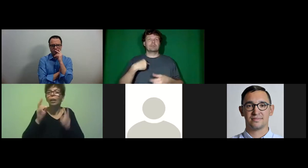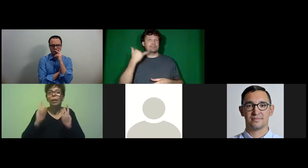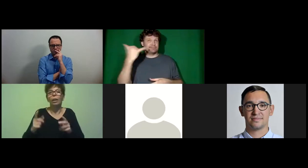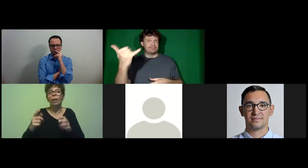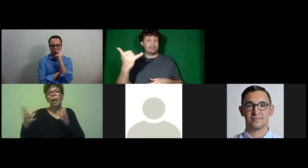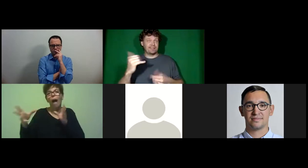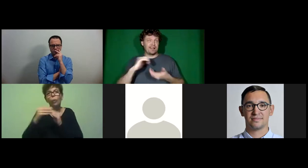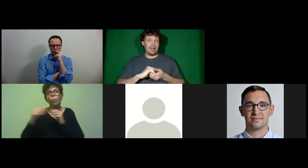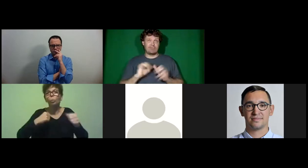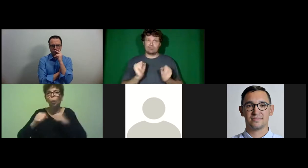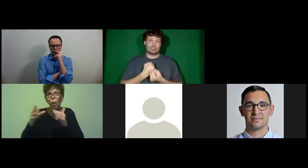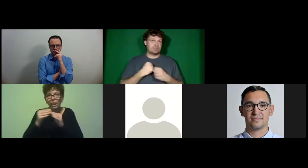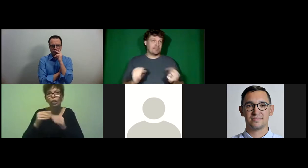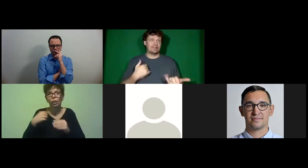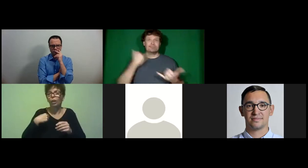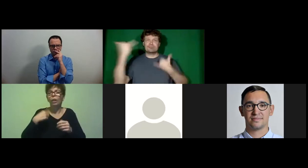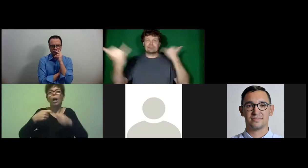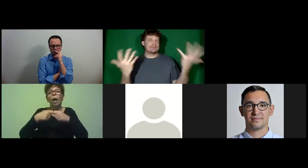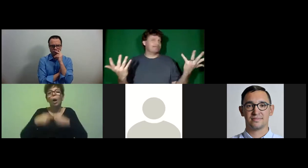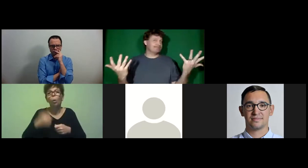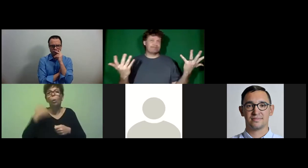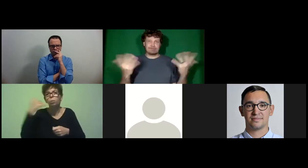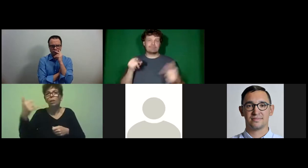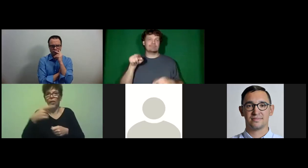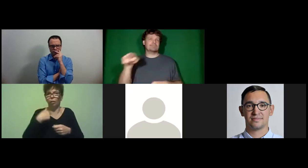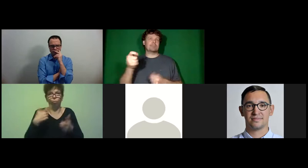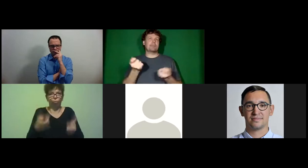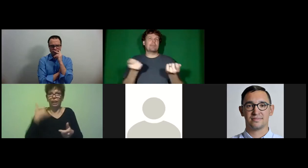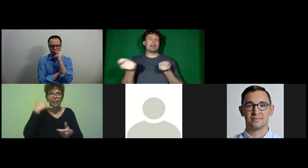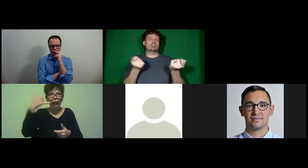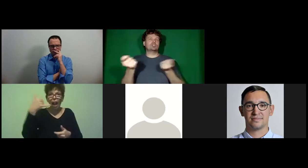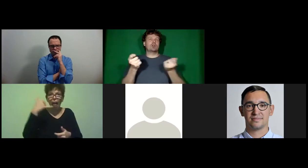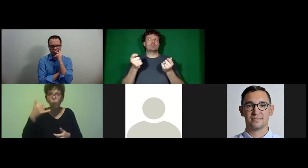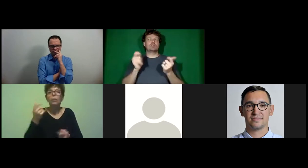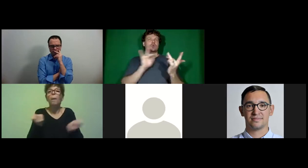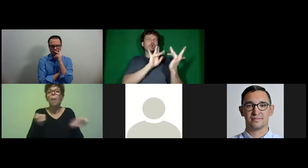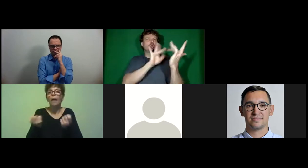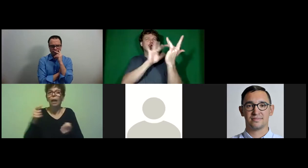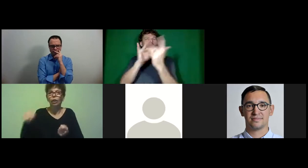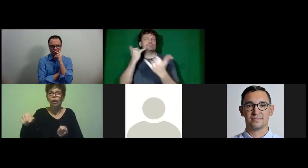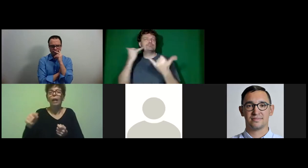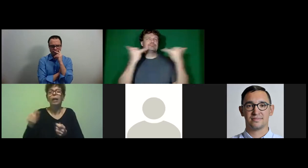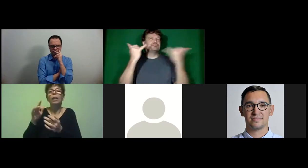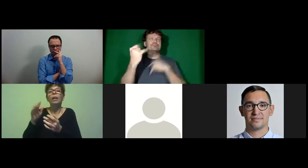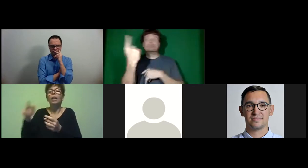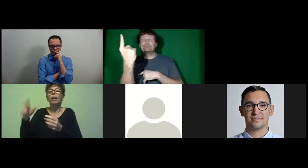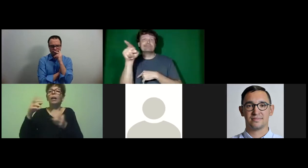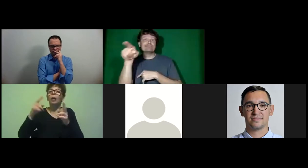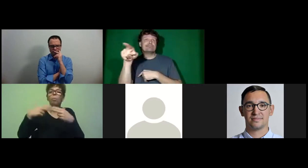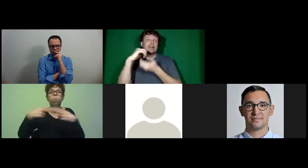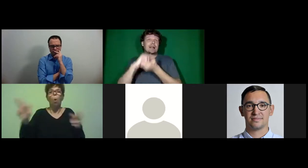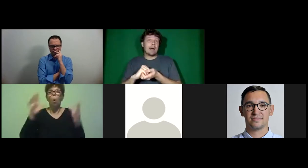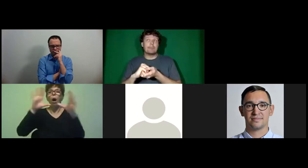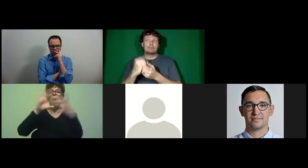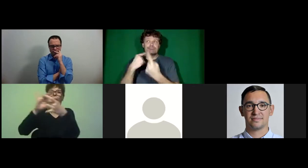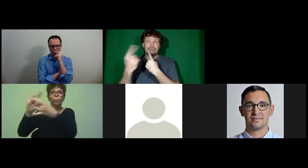international experience. So thanks to that manager. First he called different clubs, different teams. And luckily this manager